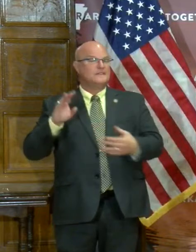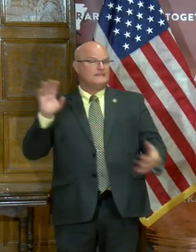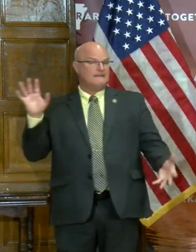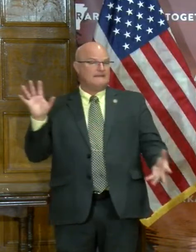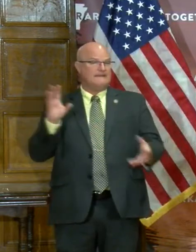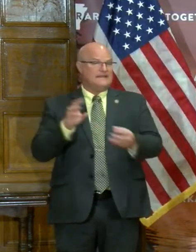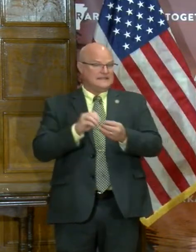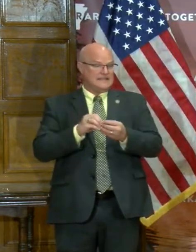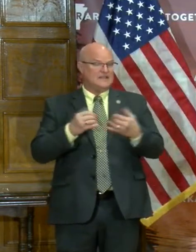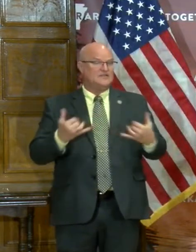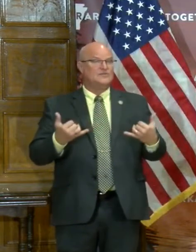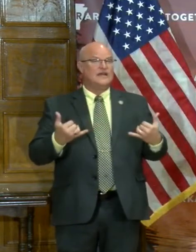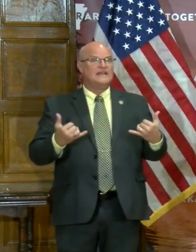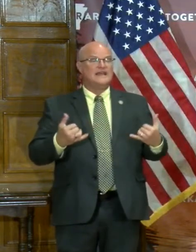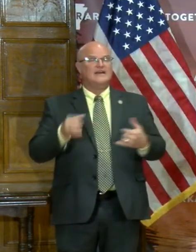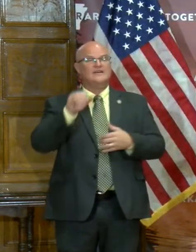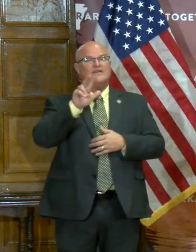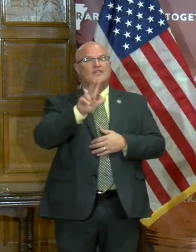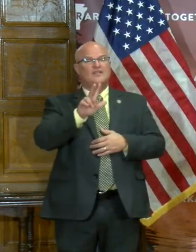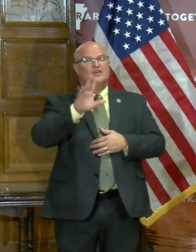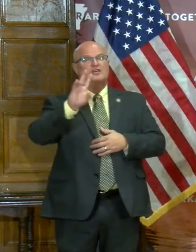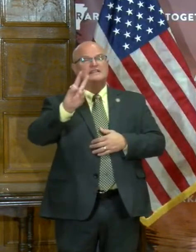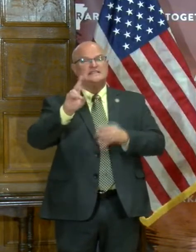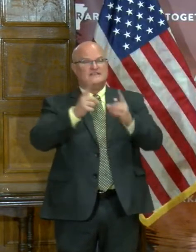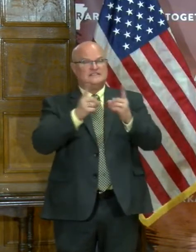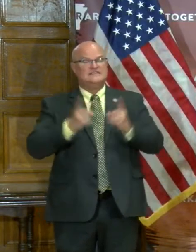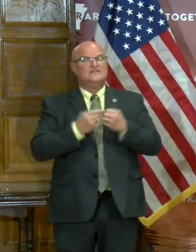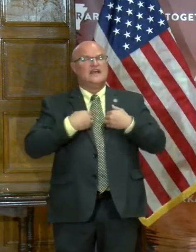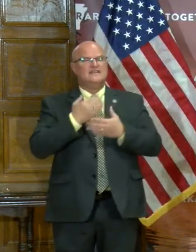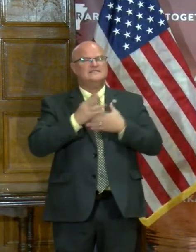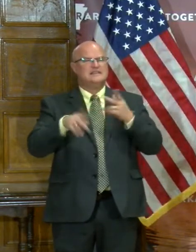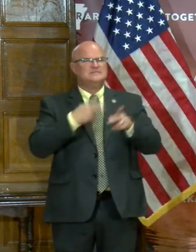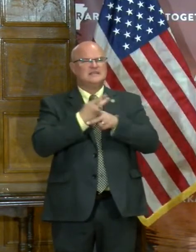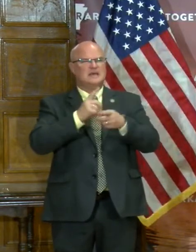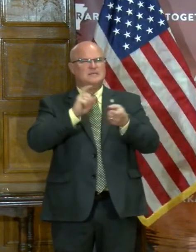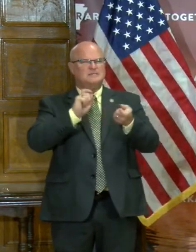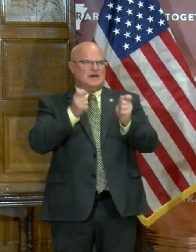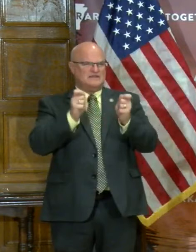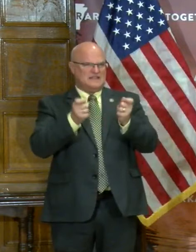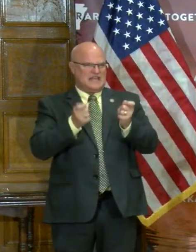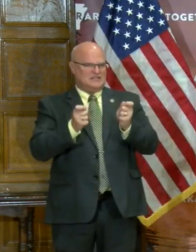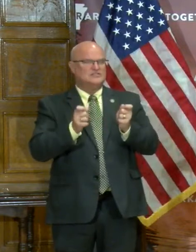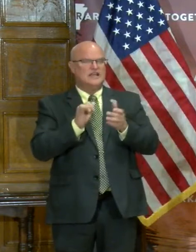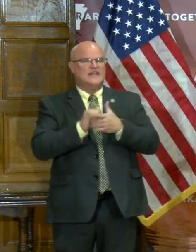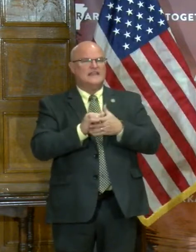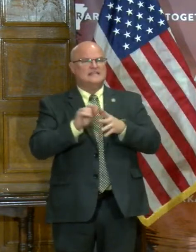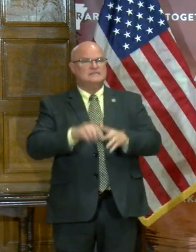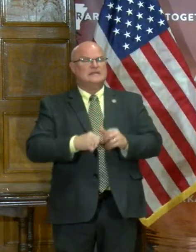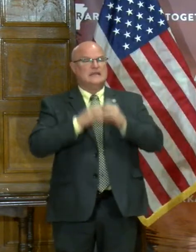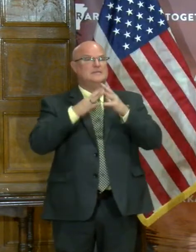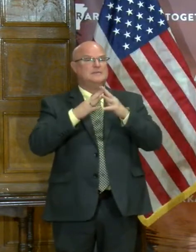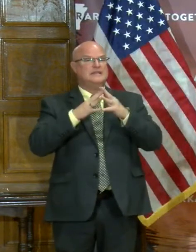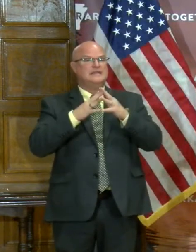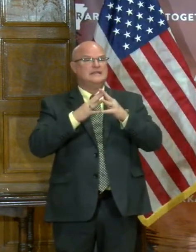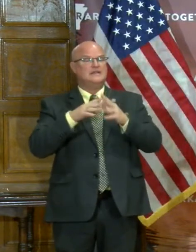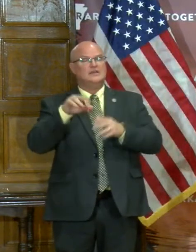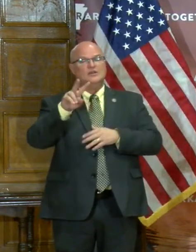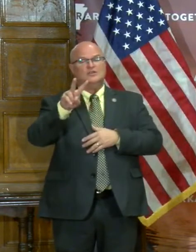Total, that brings us right now to 37 districts that have some type of modification that has been implemented,